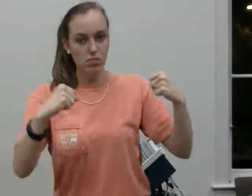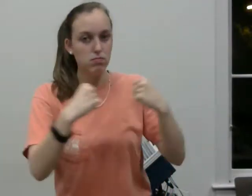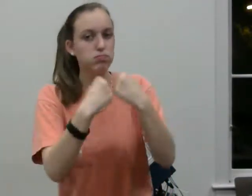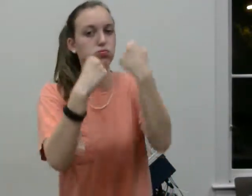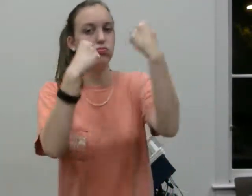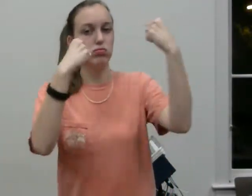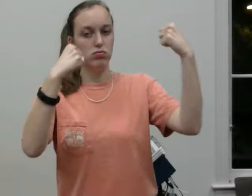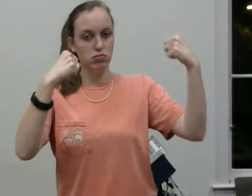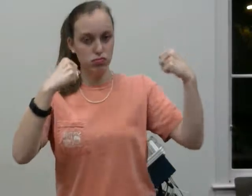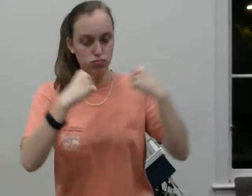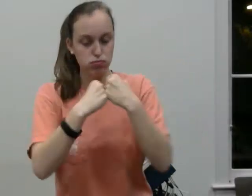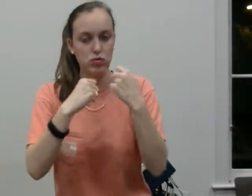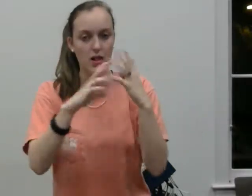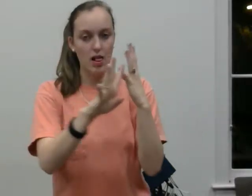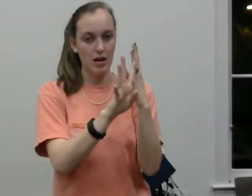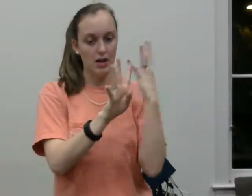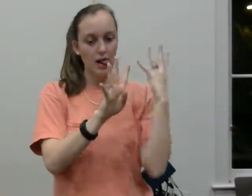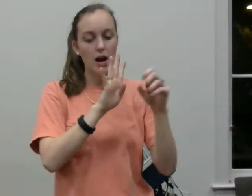One by one, Thunderclap defeated his